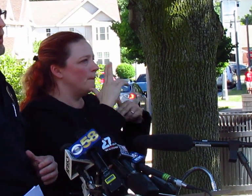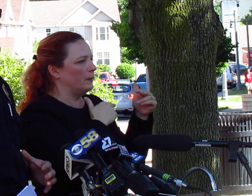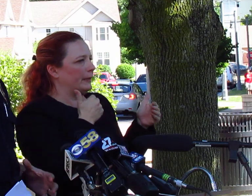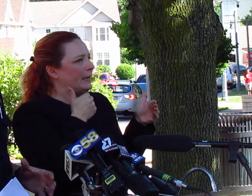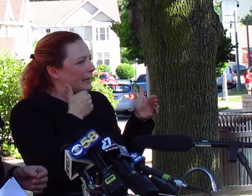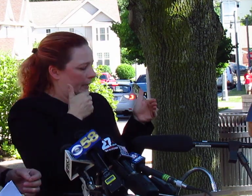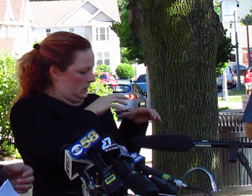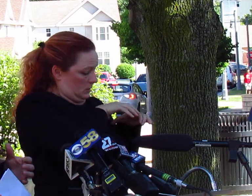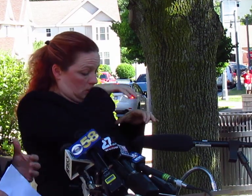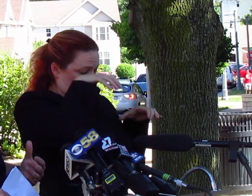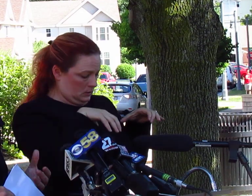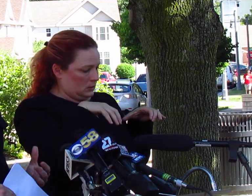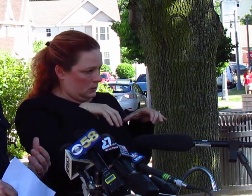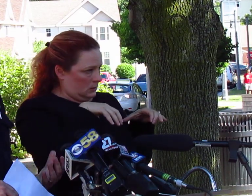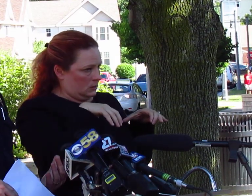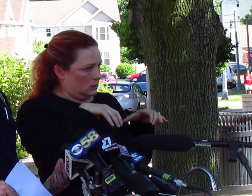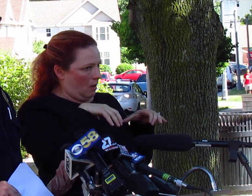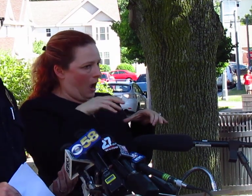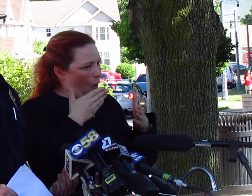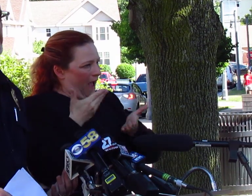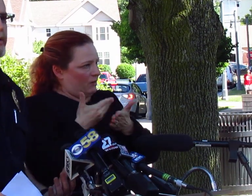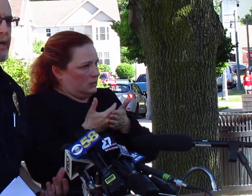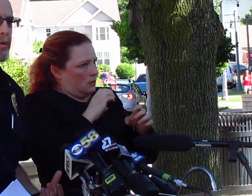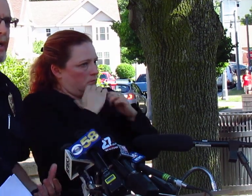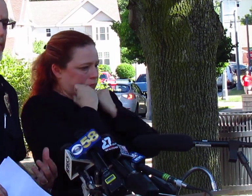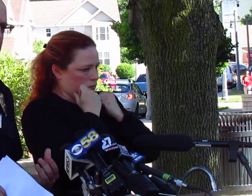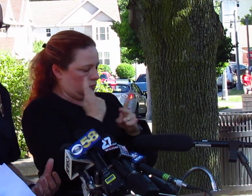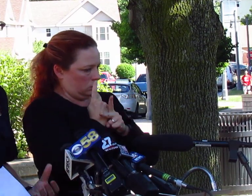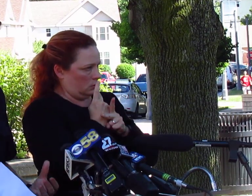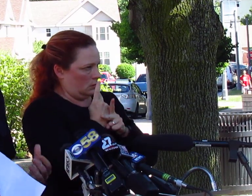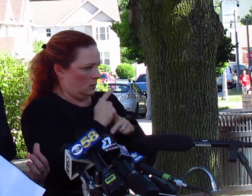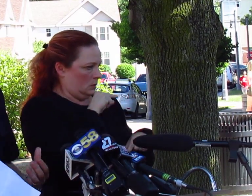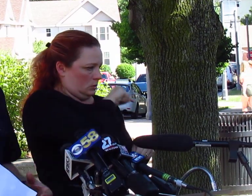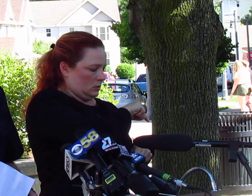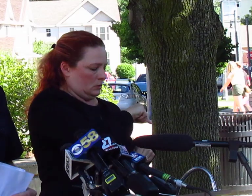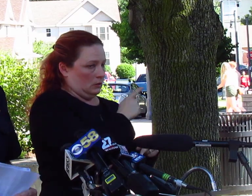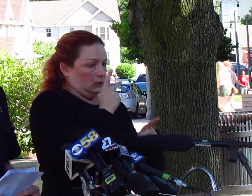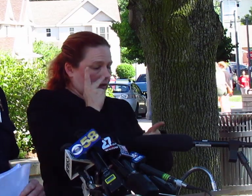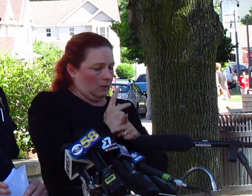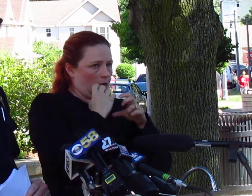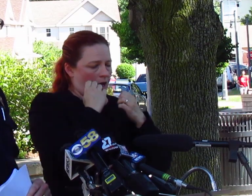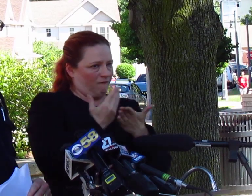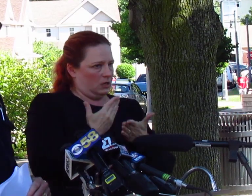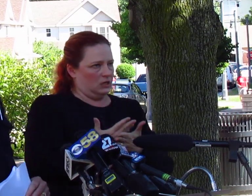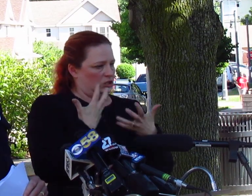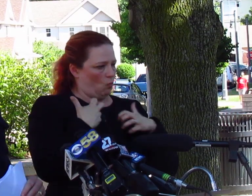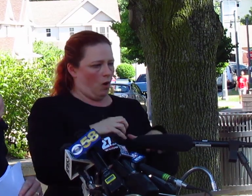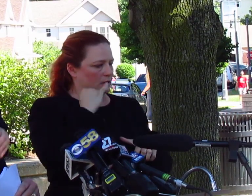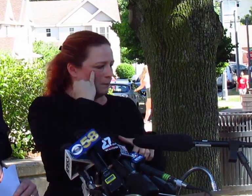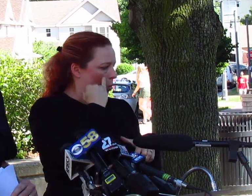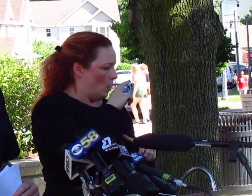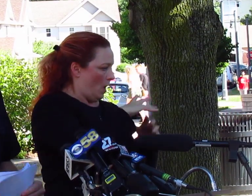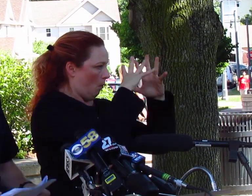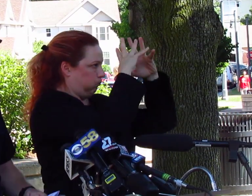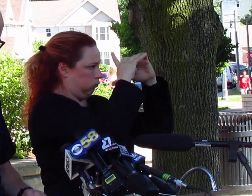where we had the majority of our evidence preservation, and we wanted to make sure that evidence wasn't going to be compromised if something were to happen